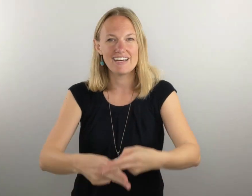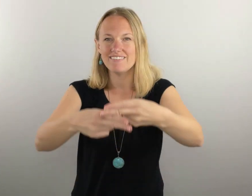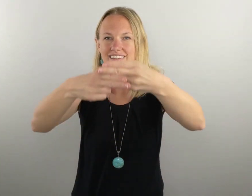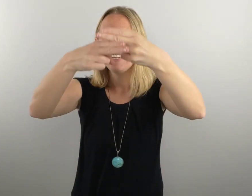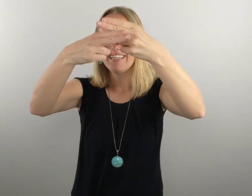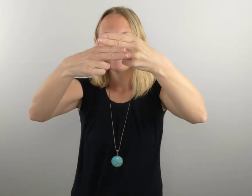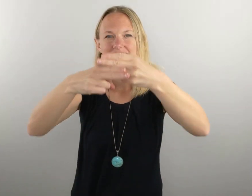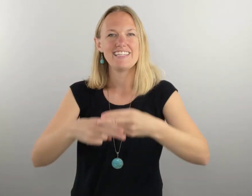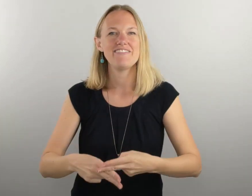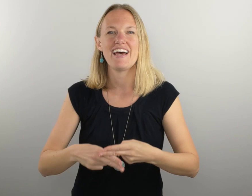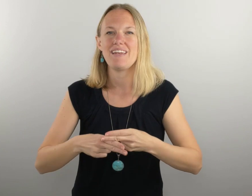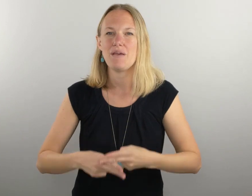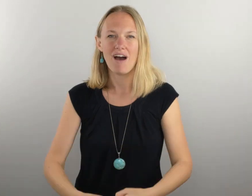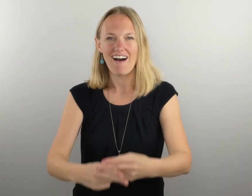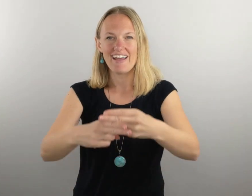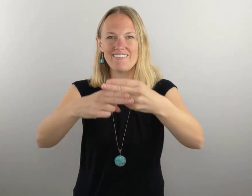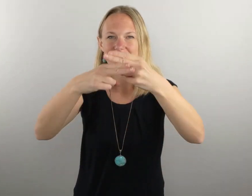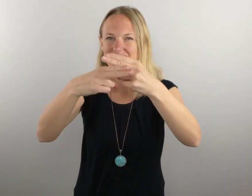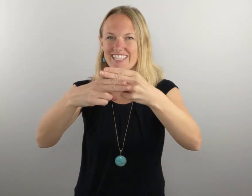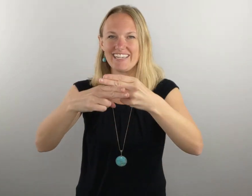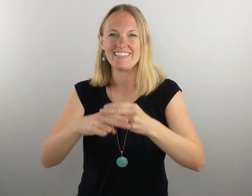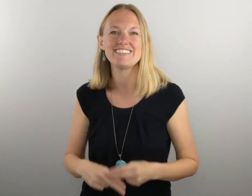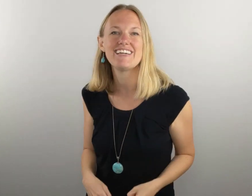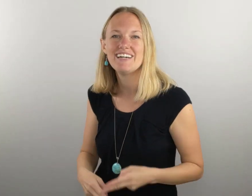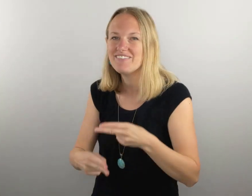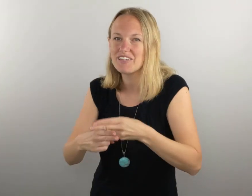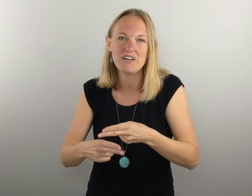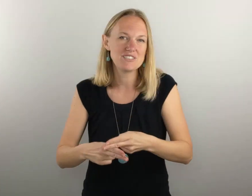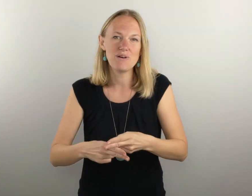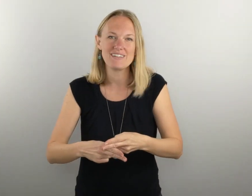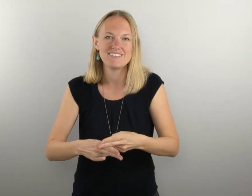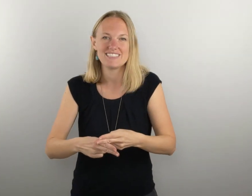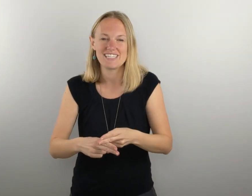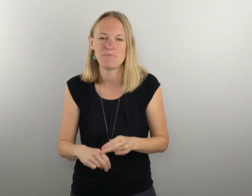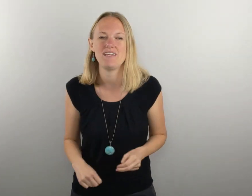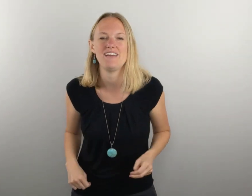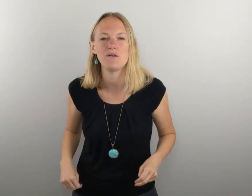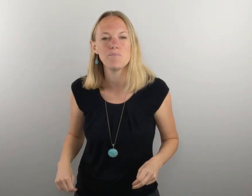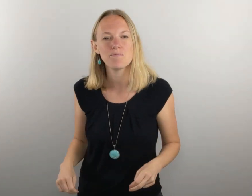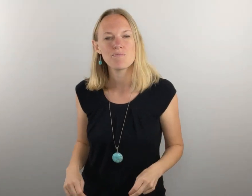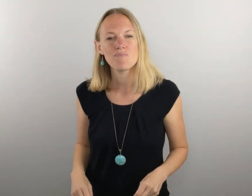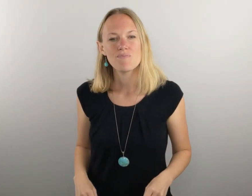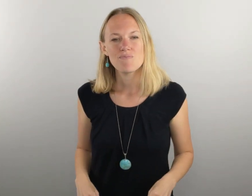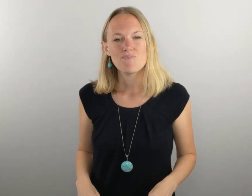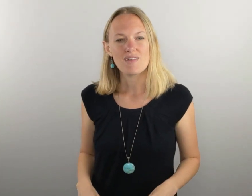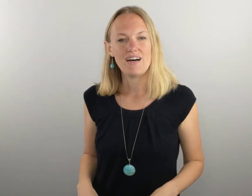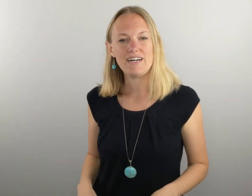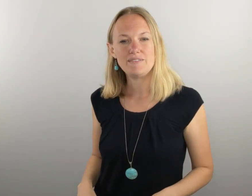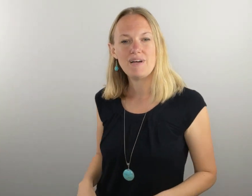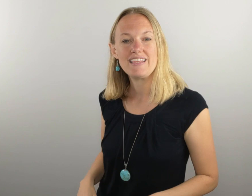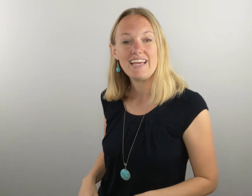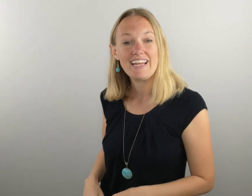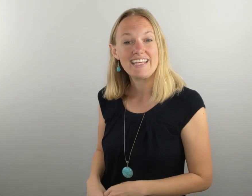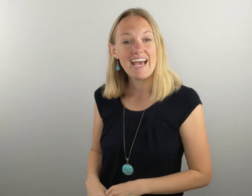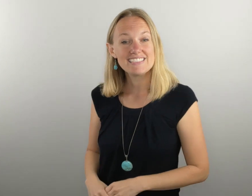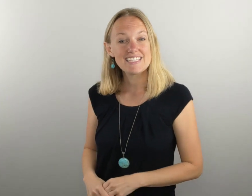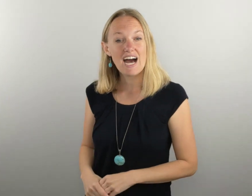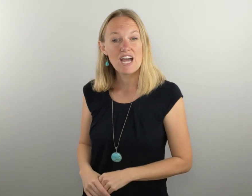love to lift that name high when I'm signing this song. You're also welcome just to keep it here. And then, yes, I